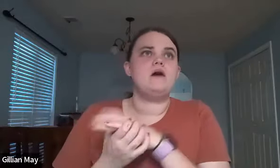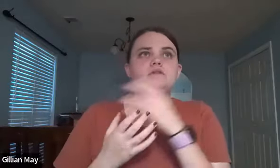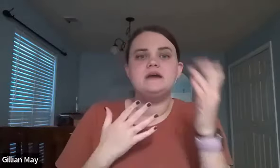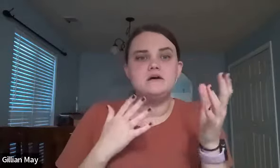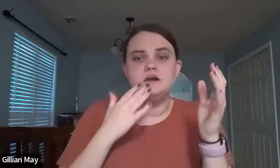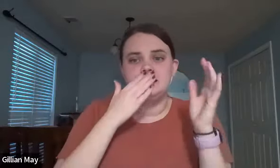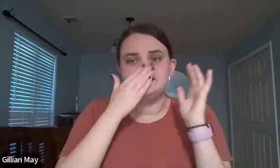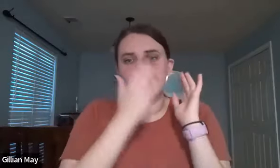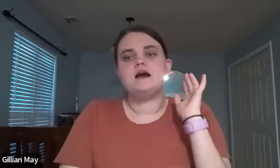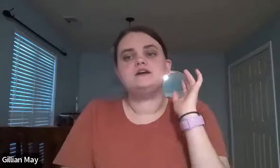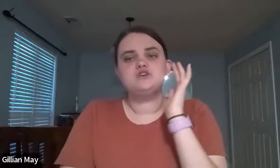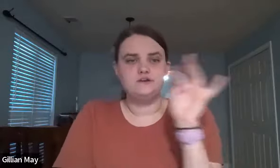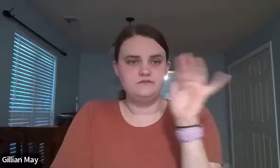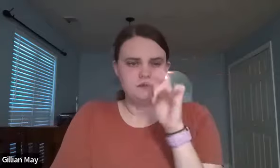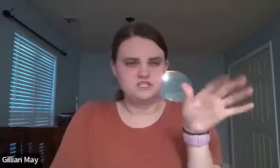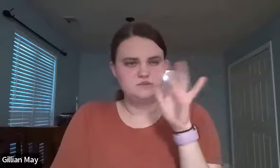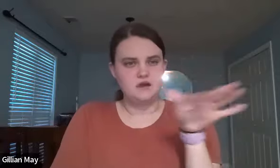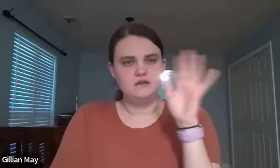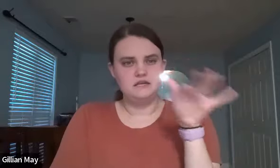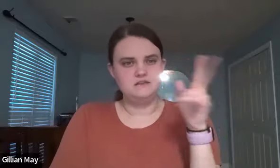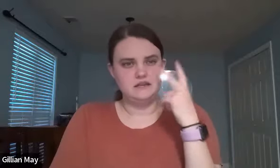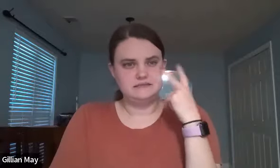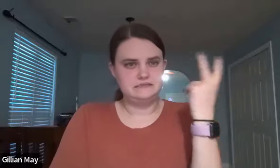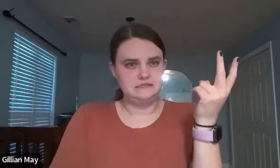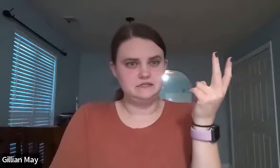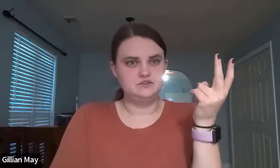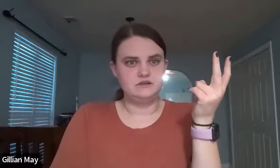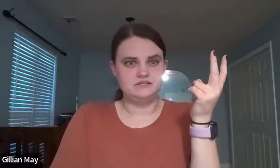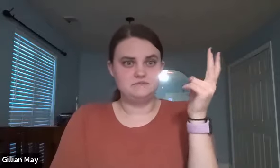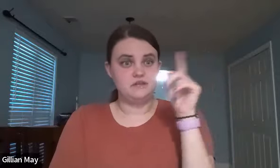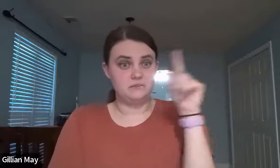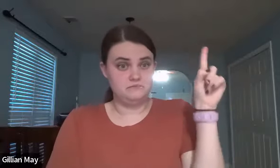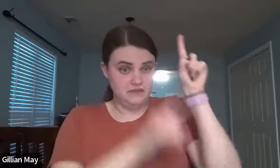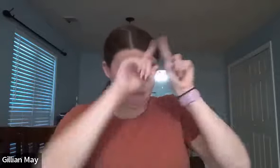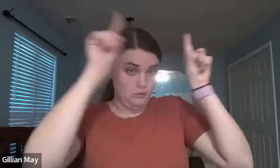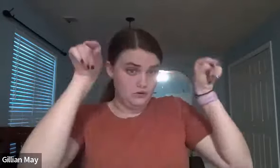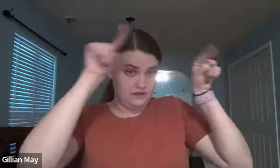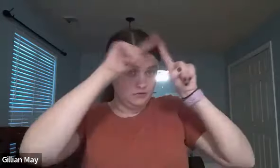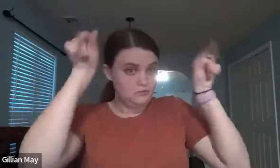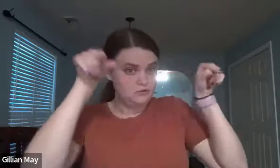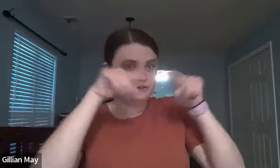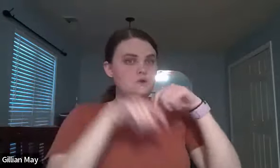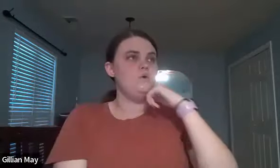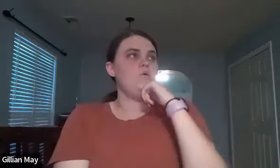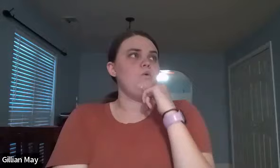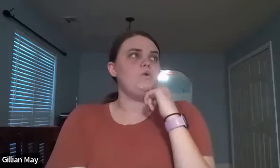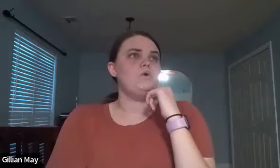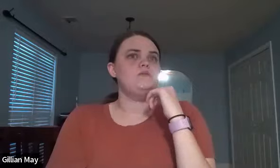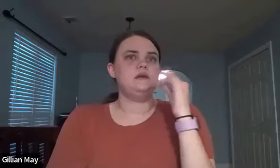out and about, is I try to finger spell anything I see. So, like example, like a board, like a billboard, or the name of